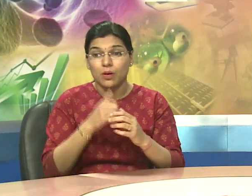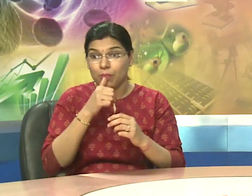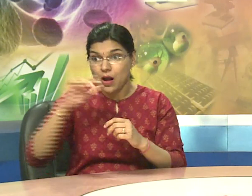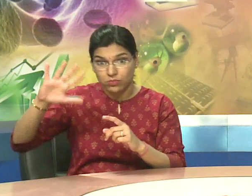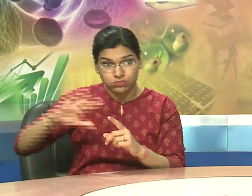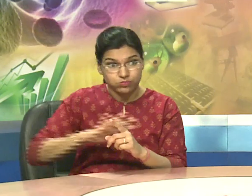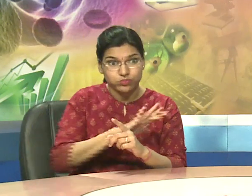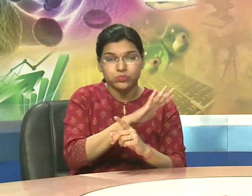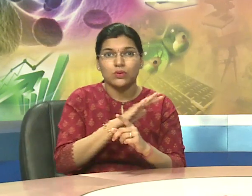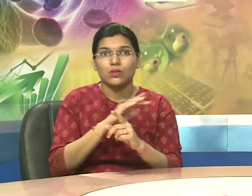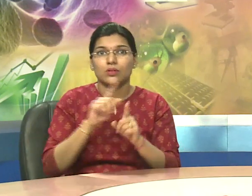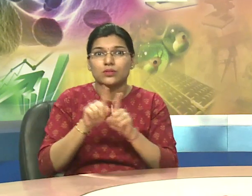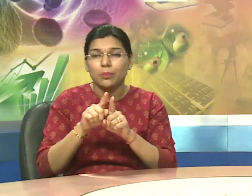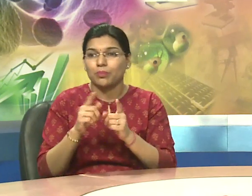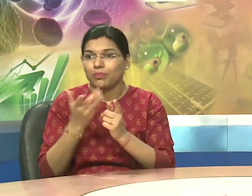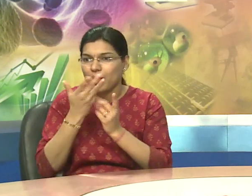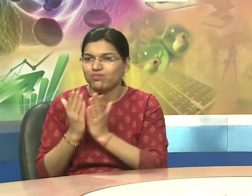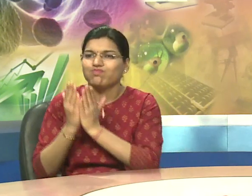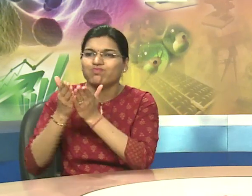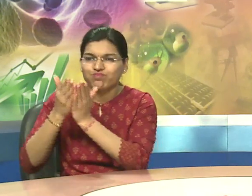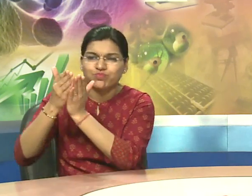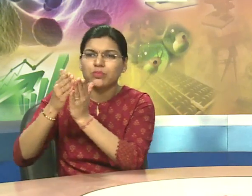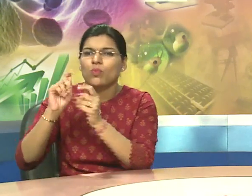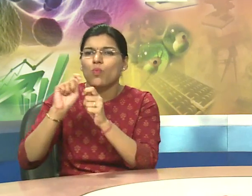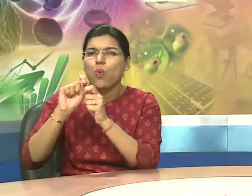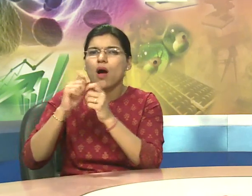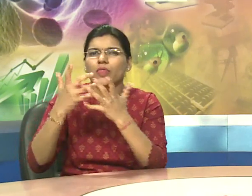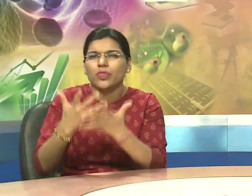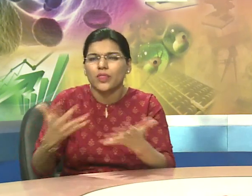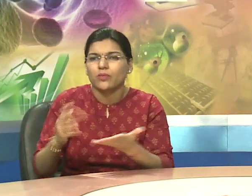In India, area near to water. Similarly,